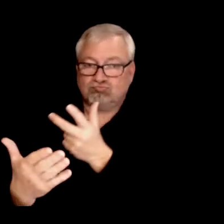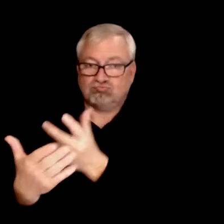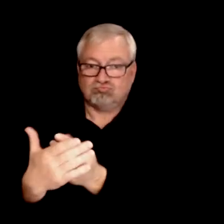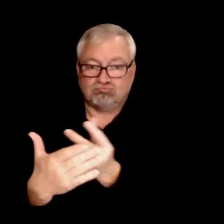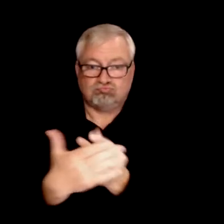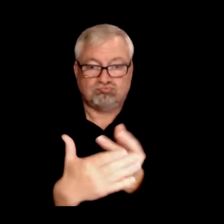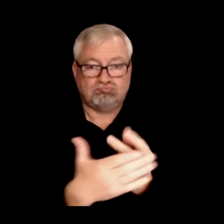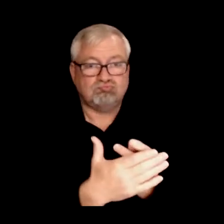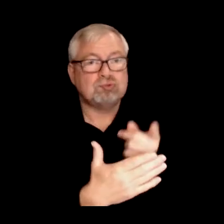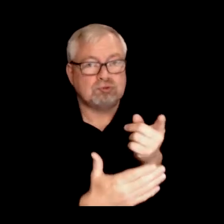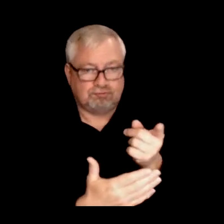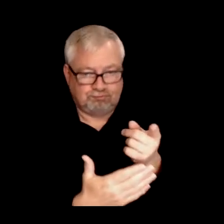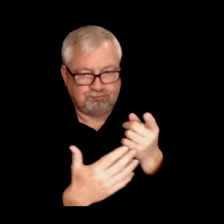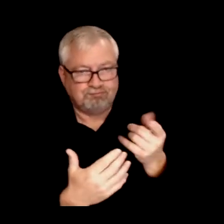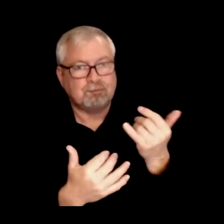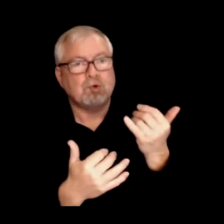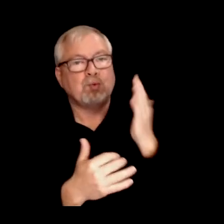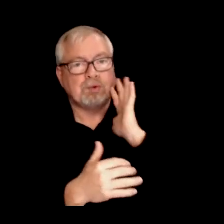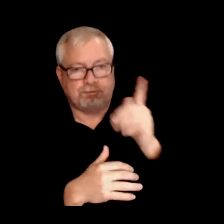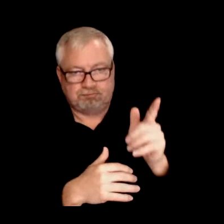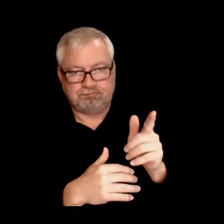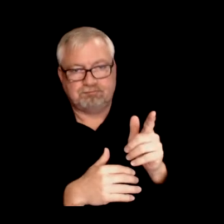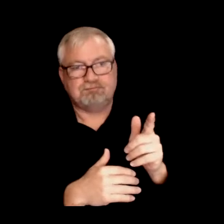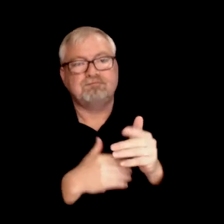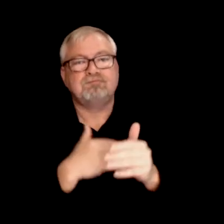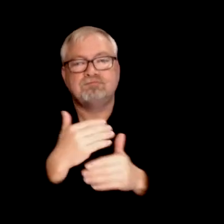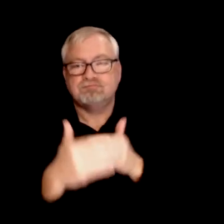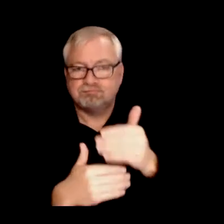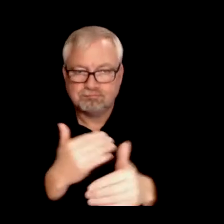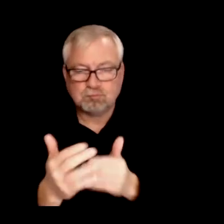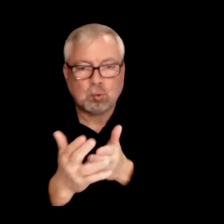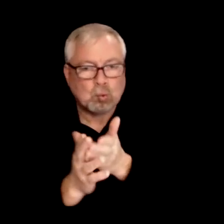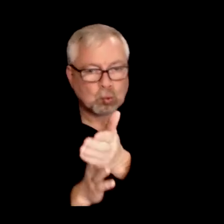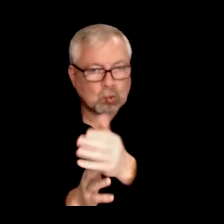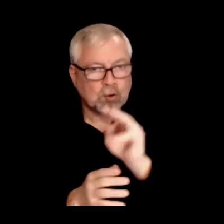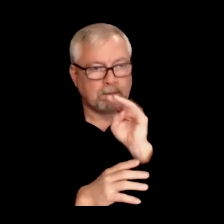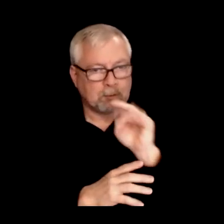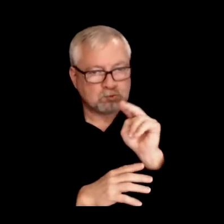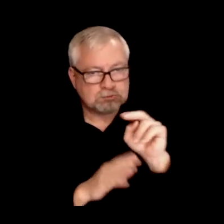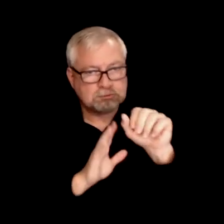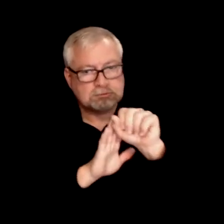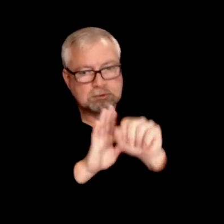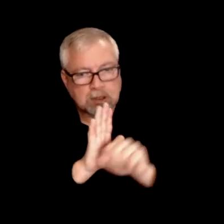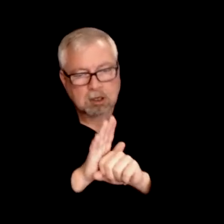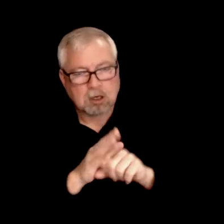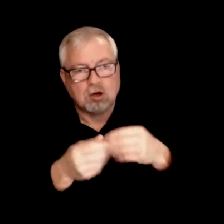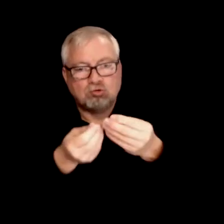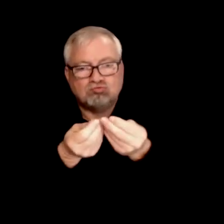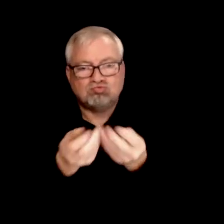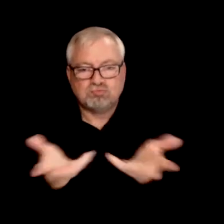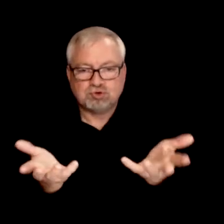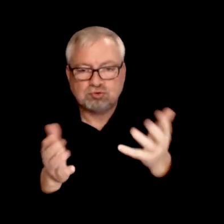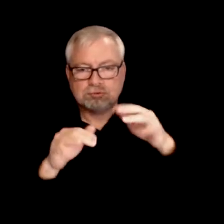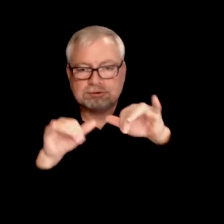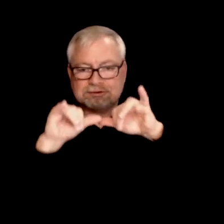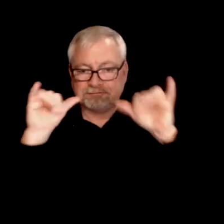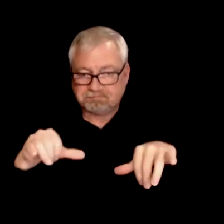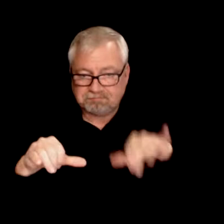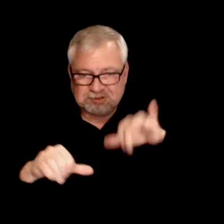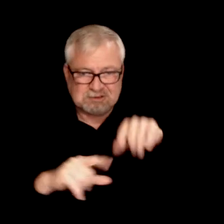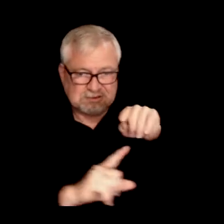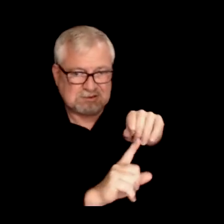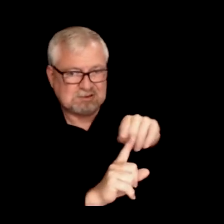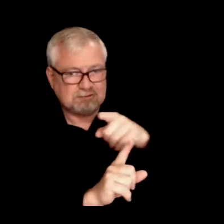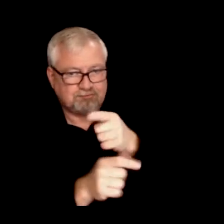Connection, or MIC, the state's immunization information system. Registered providers receiving